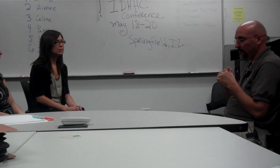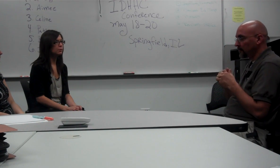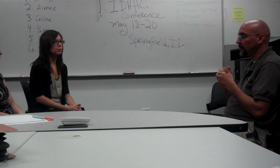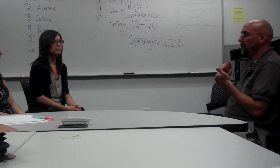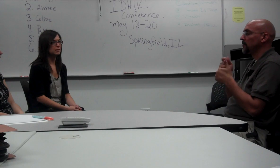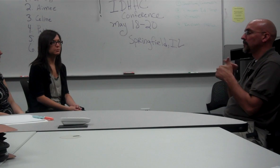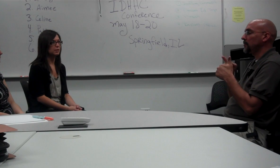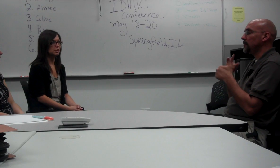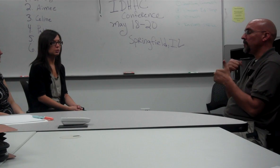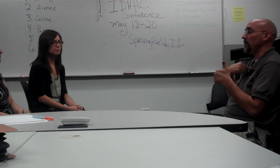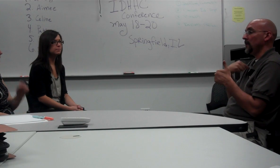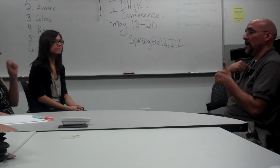Give a brief explanation.